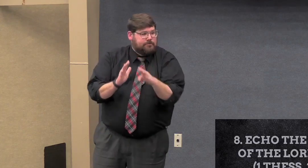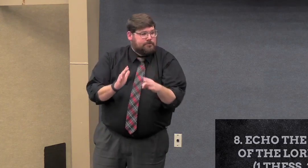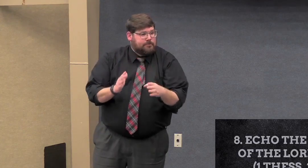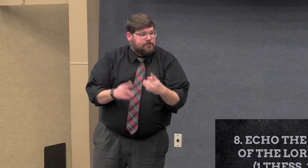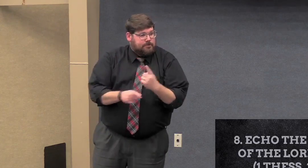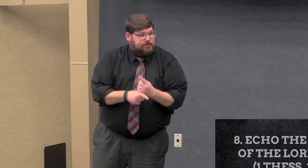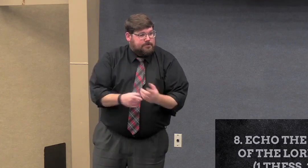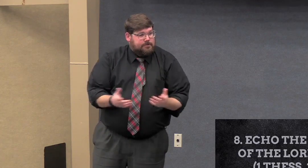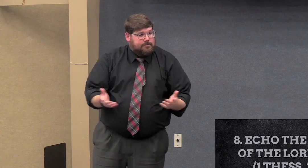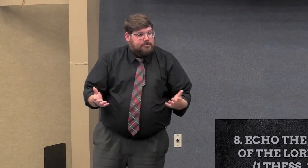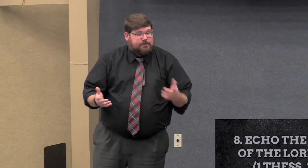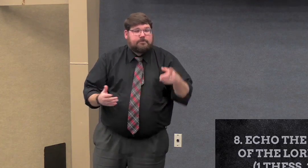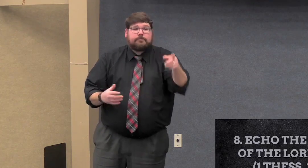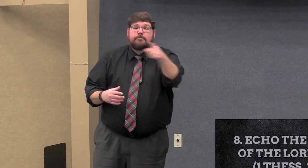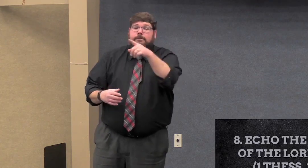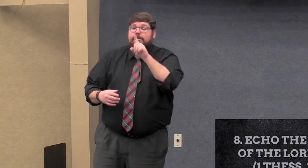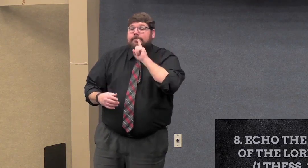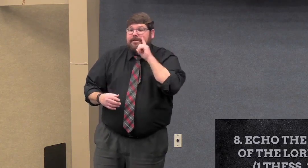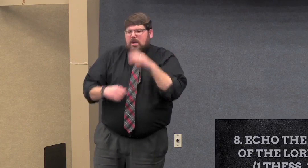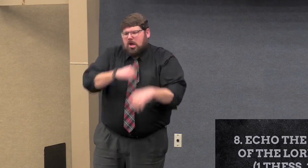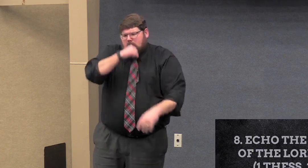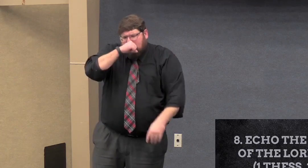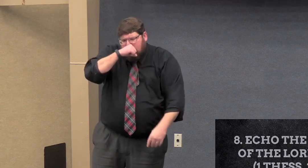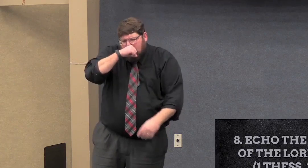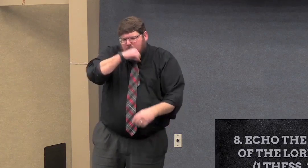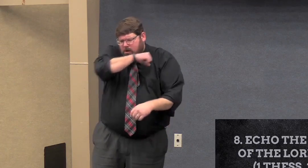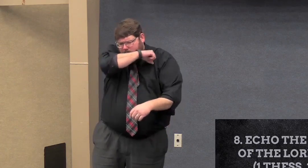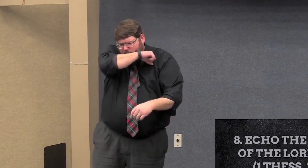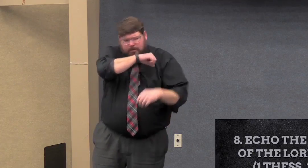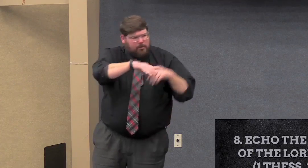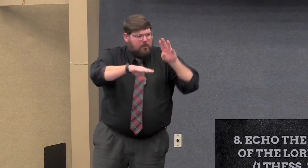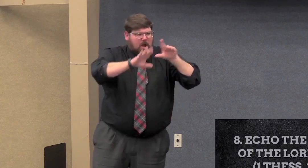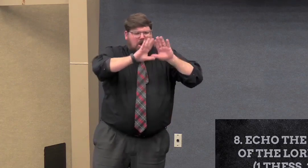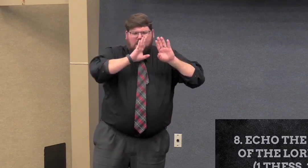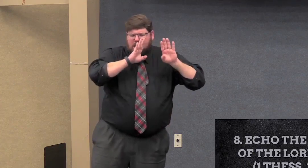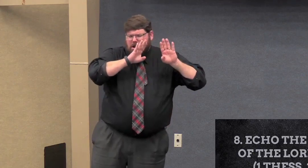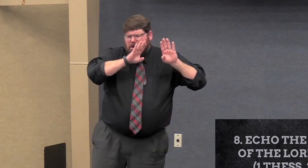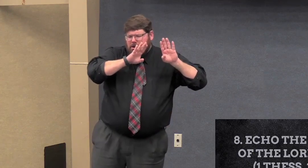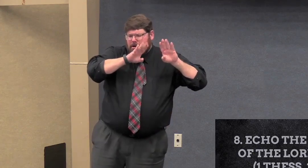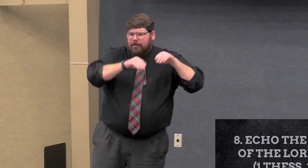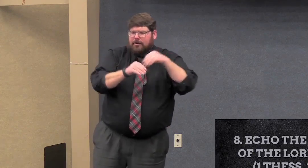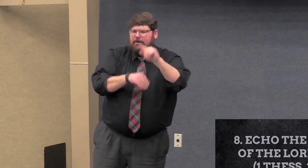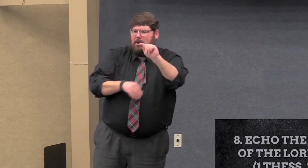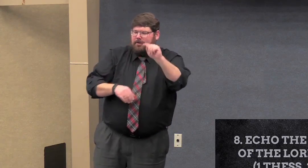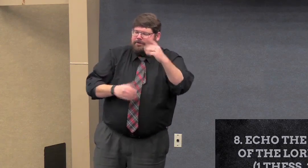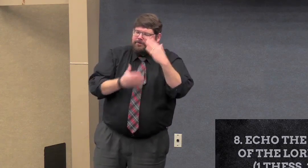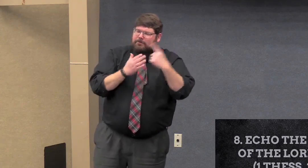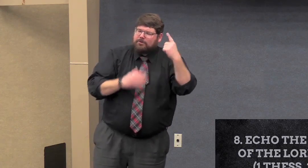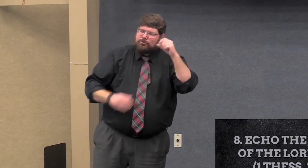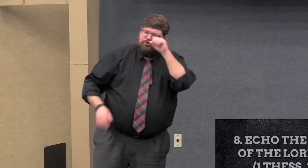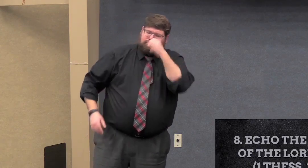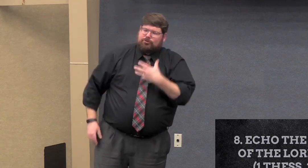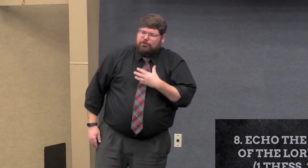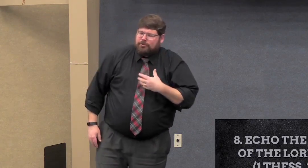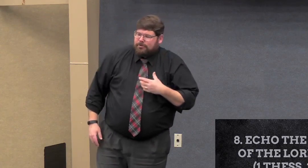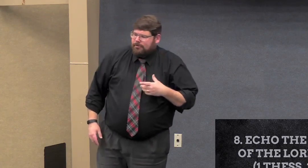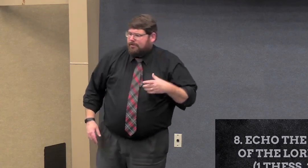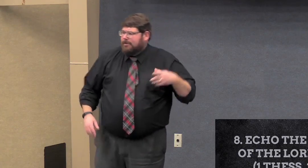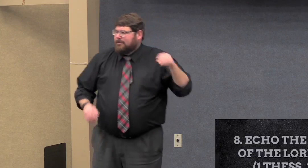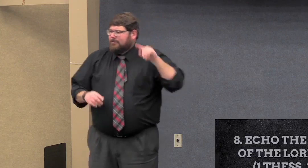but sound reflects, right? Sound carries out. You know, when deaf people like, oh, you know, they give that loud yell, or in the bathroom, someone did that to